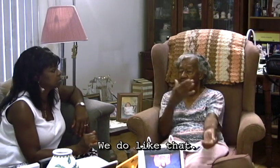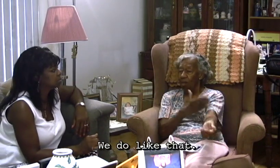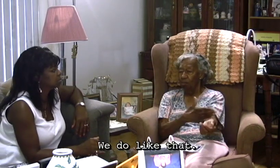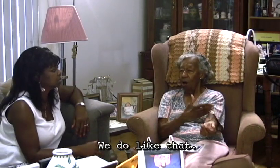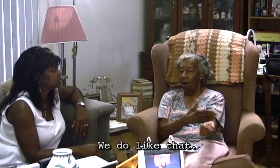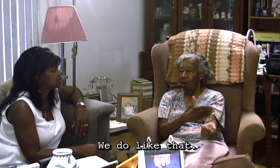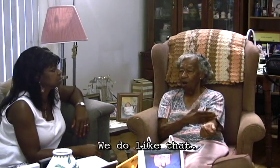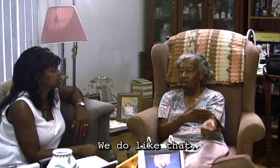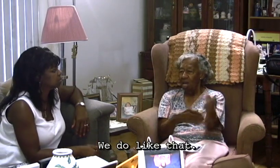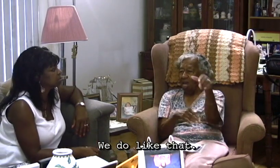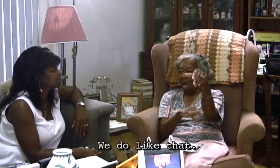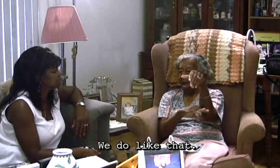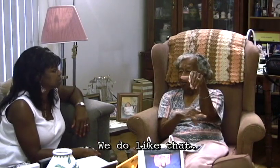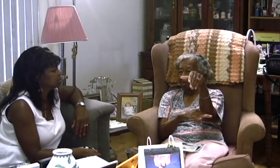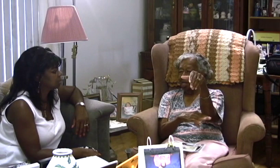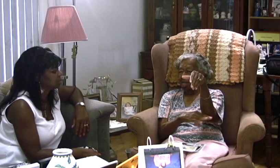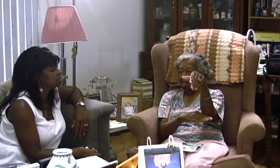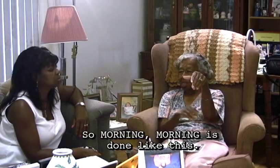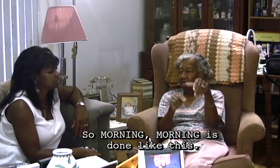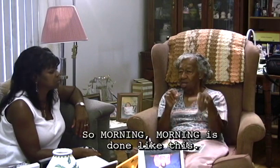So morning is done like this.